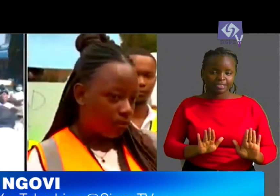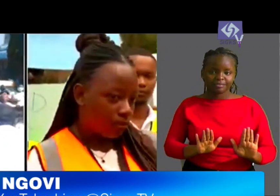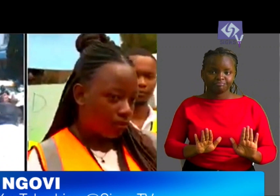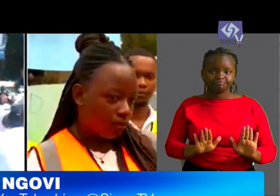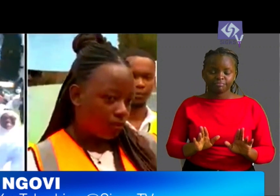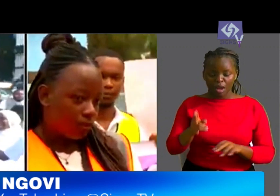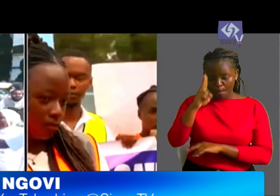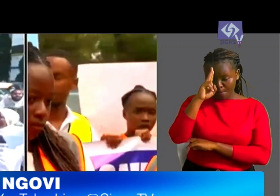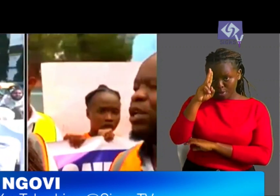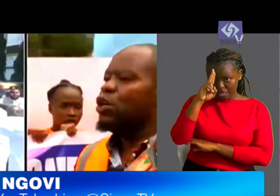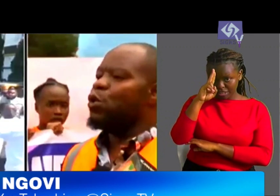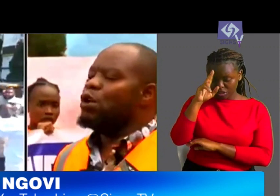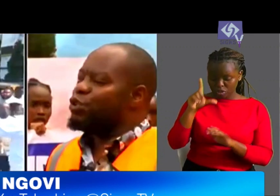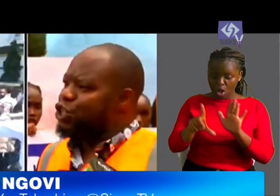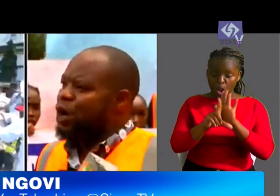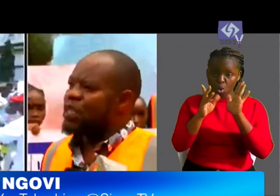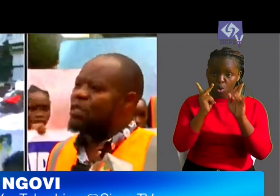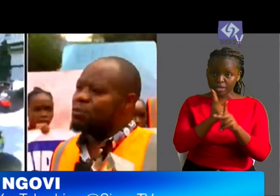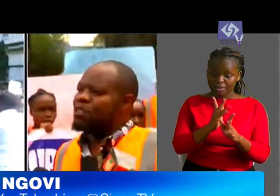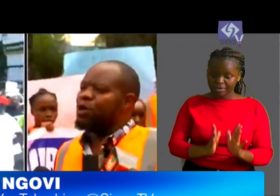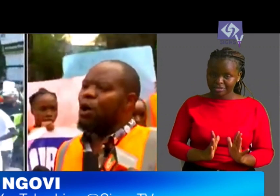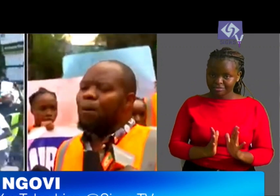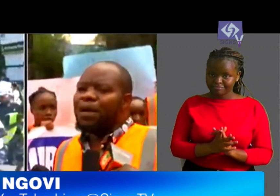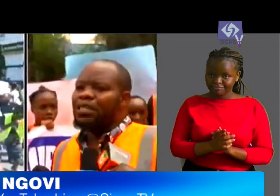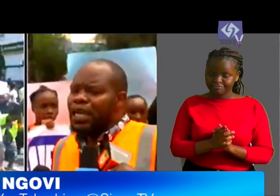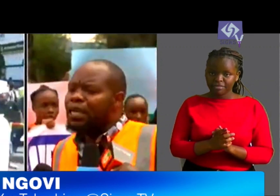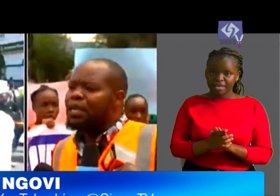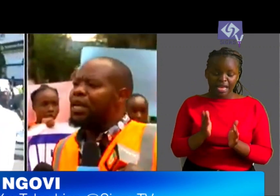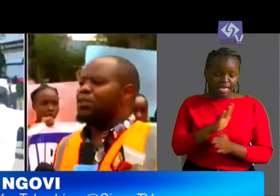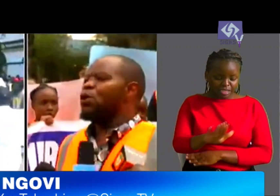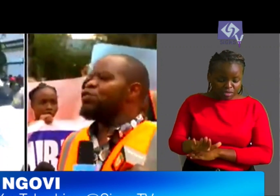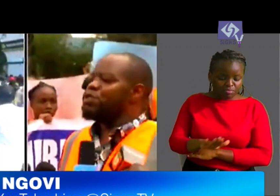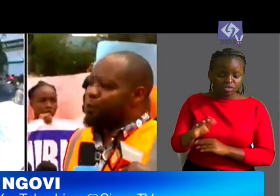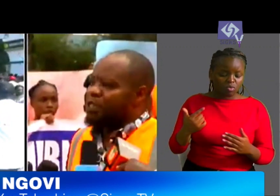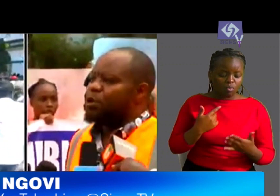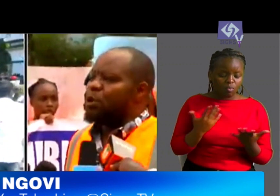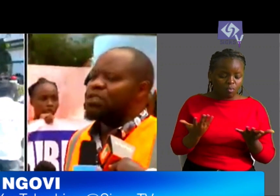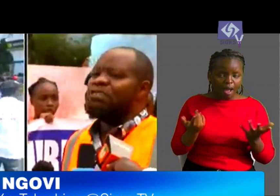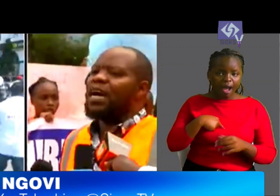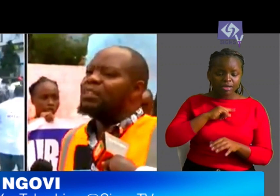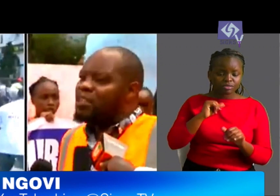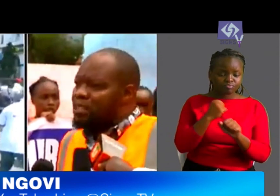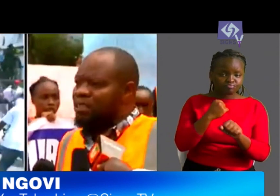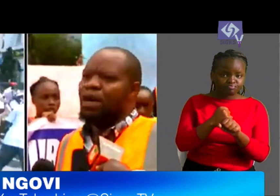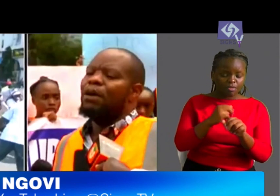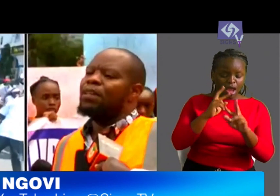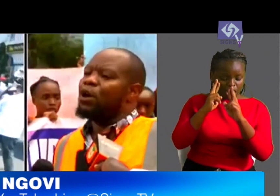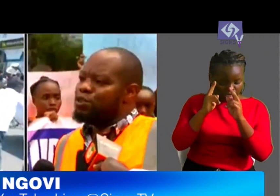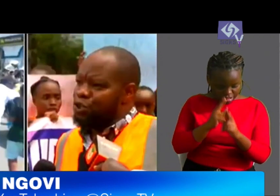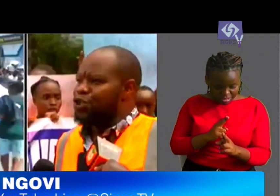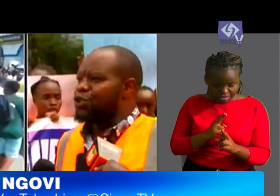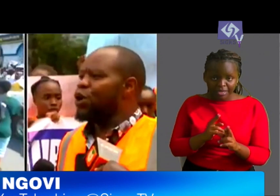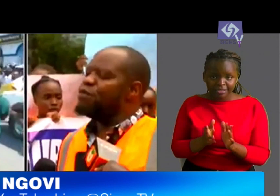police officers who are the lawkeepers to also ensure that the space that we are operating in is also respected, because it is guaranteed by